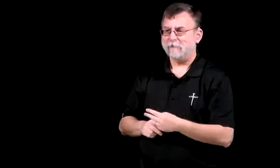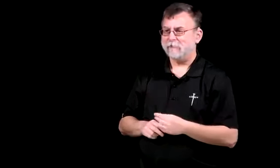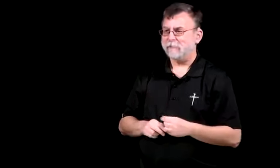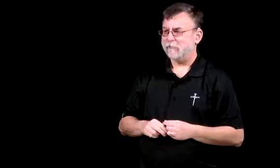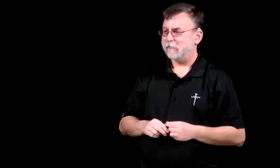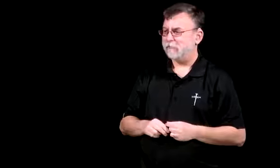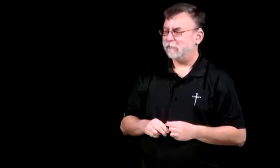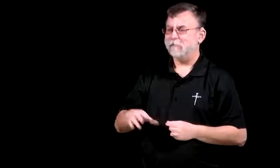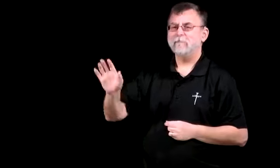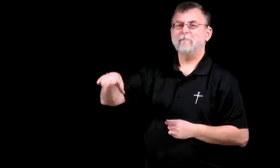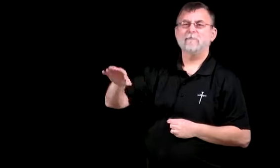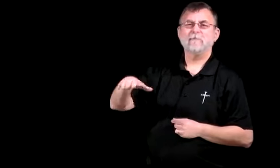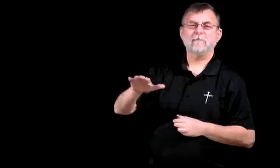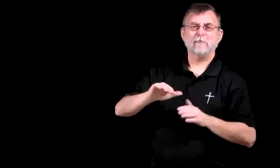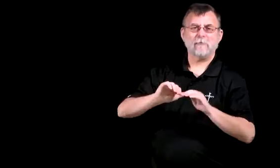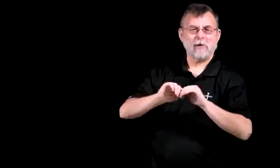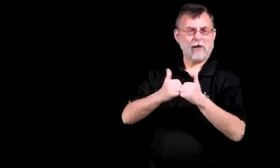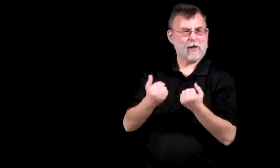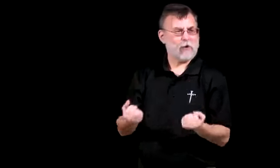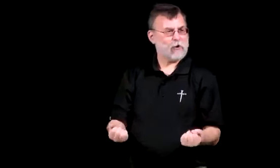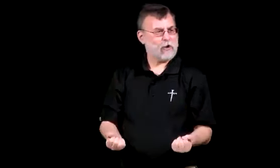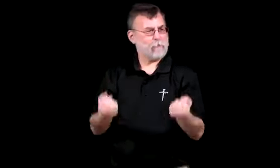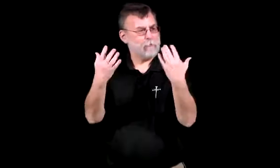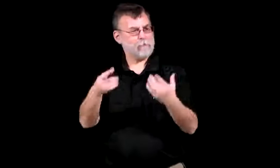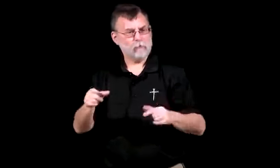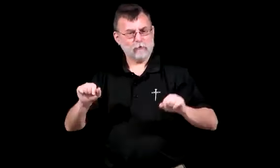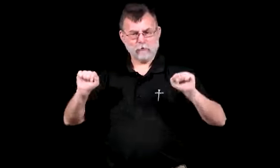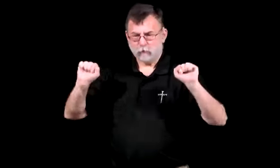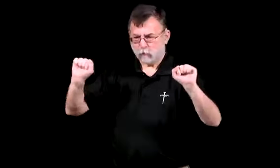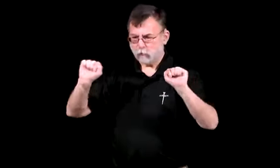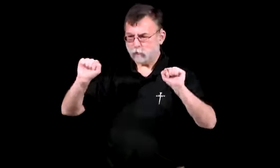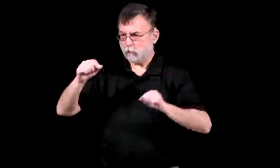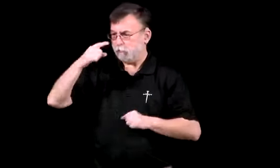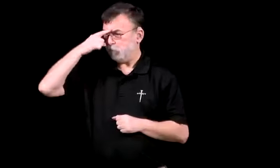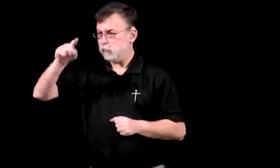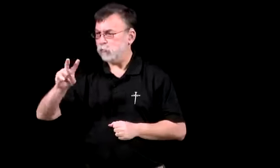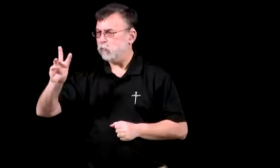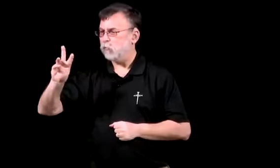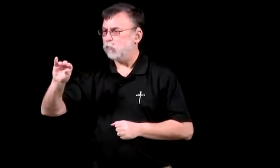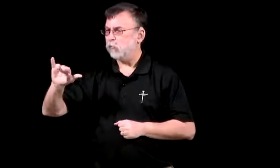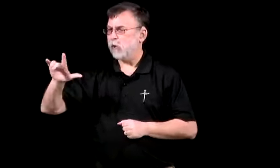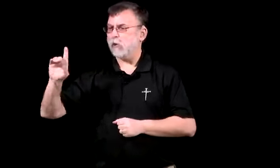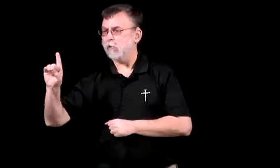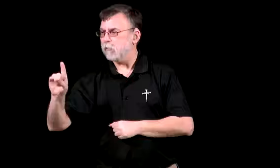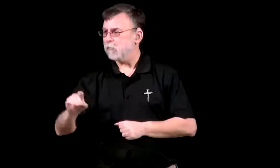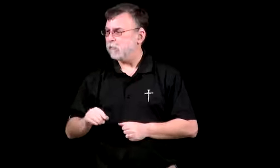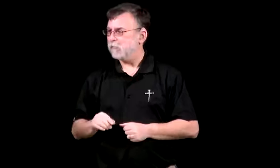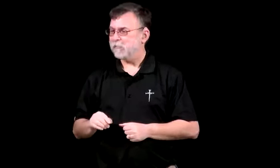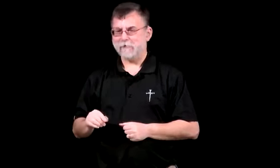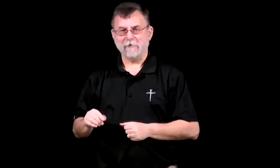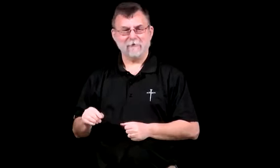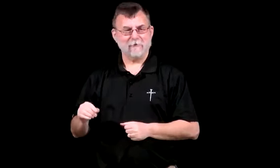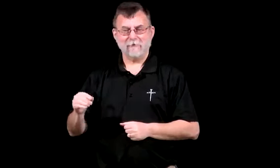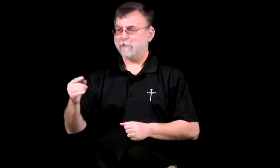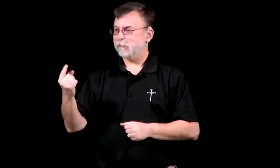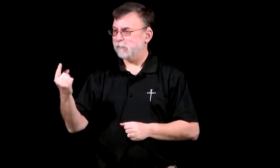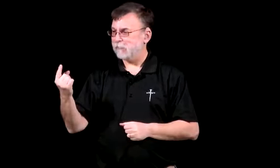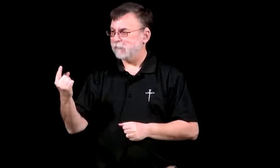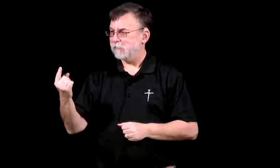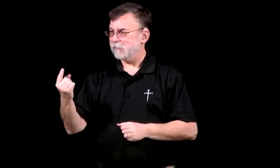I have like two people. Okay, how many of you were cheering for the Wolves? Or the Wild, I'm sorry.